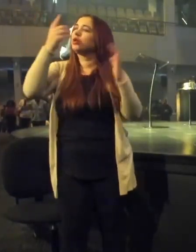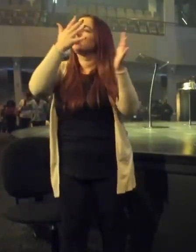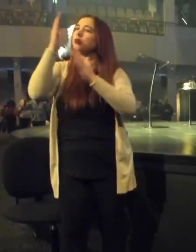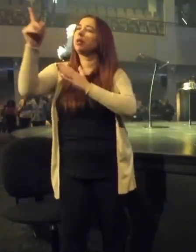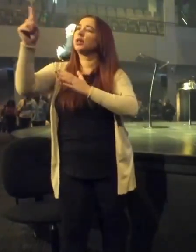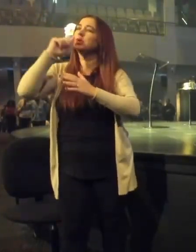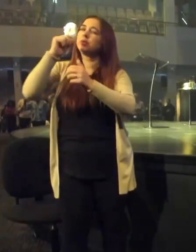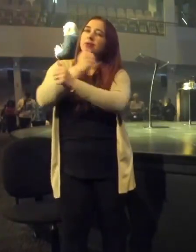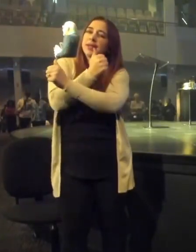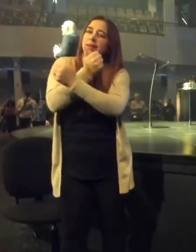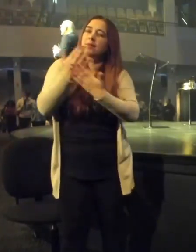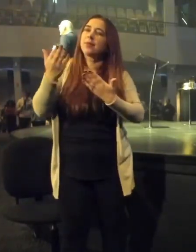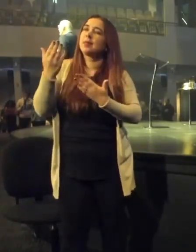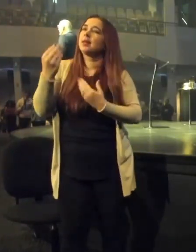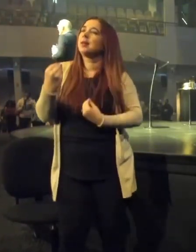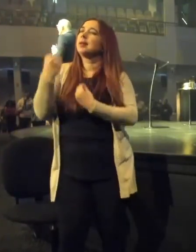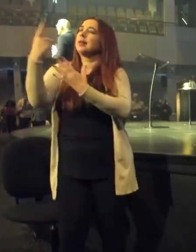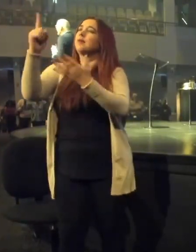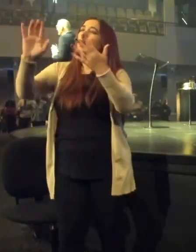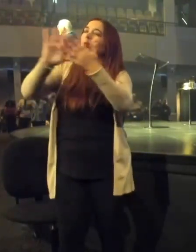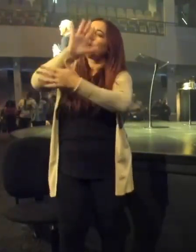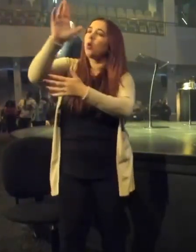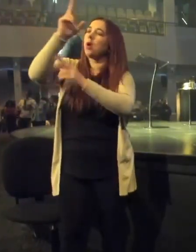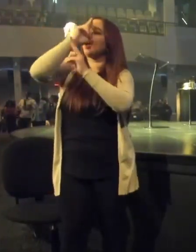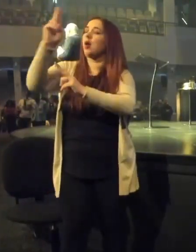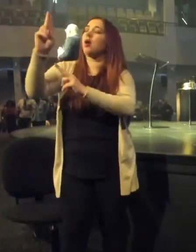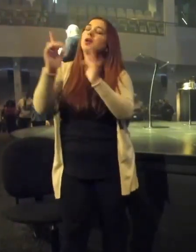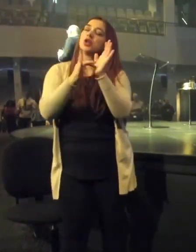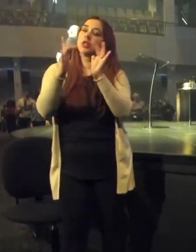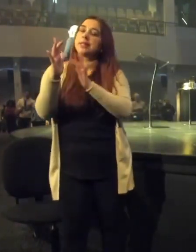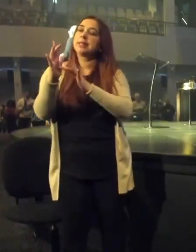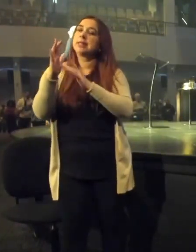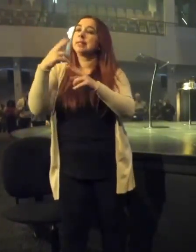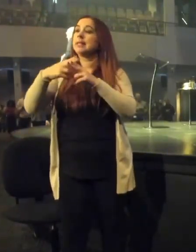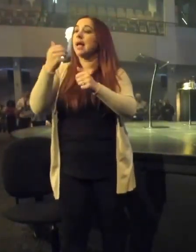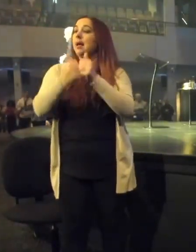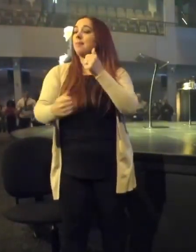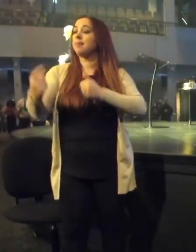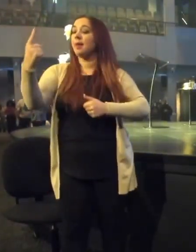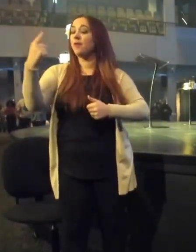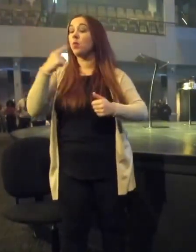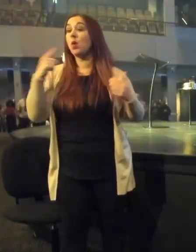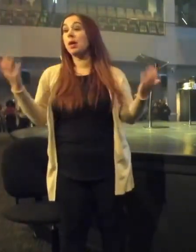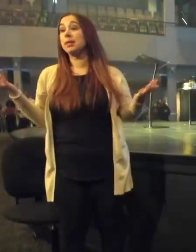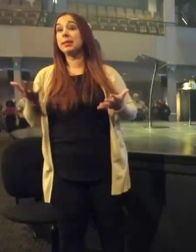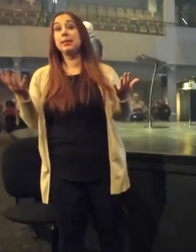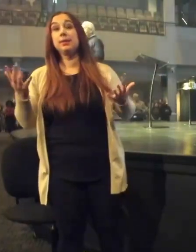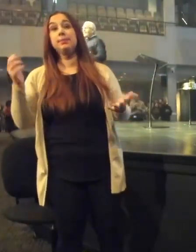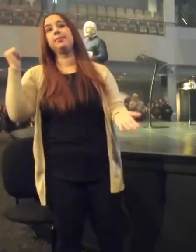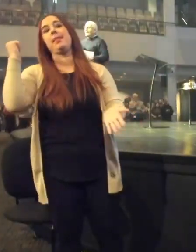that you are. We give you glory and honor in Jesus' name. And all the church together said,